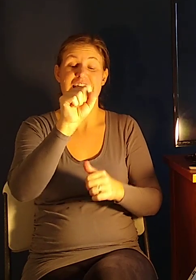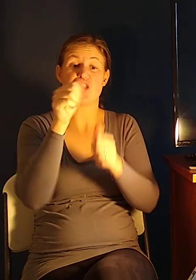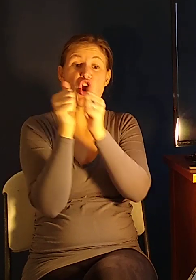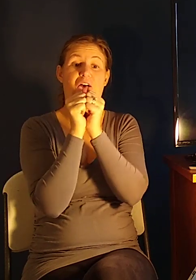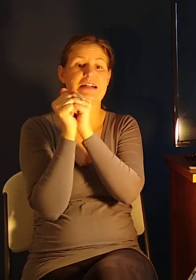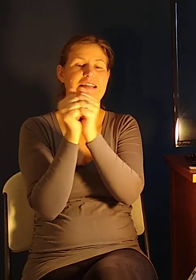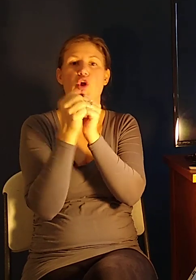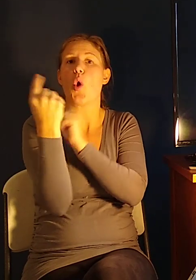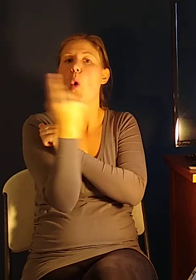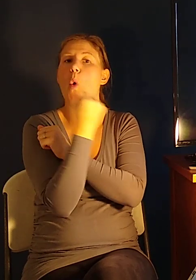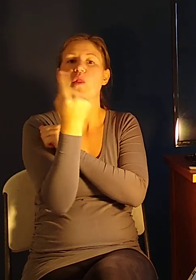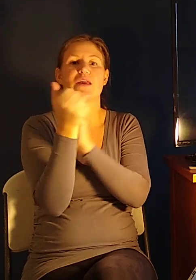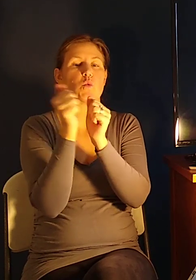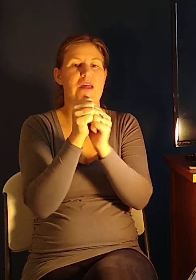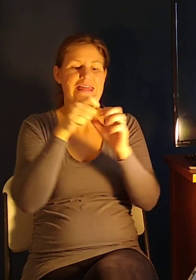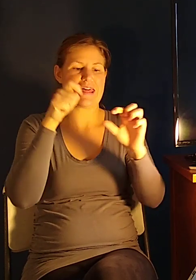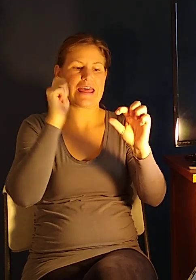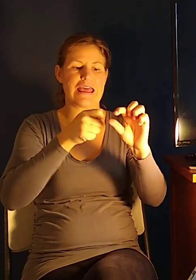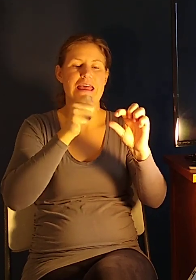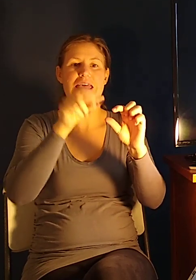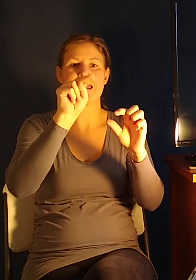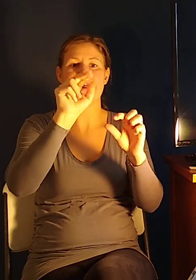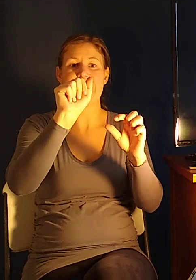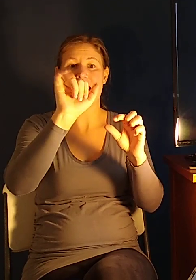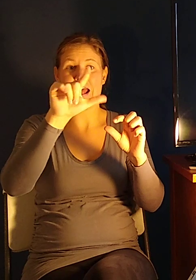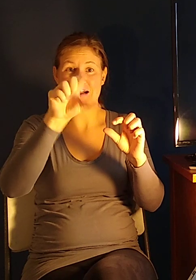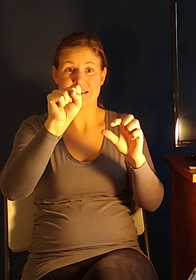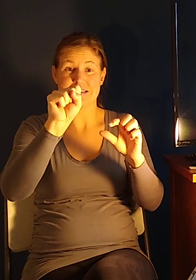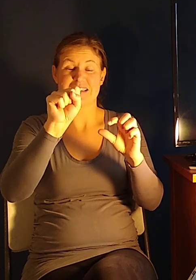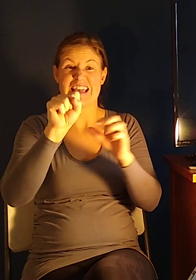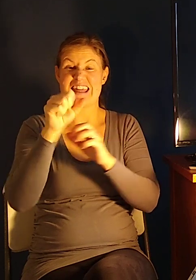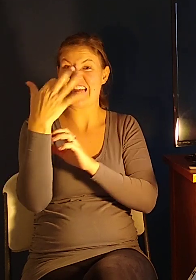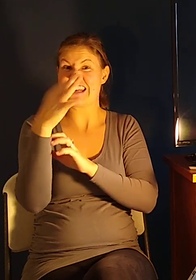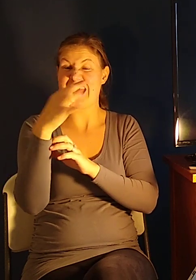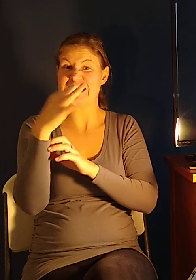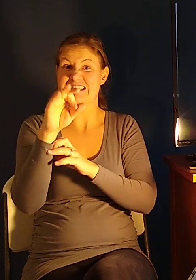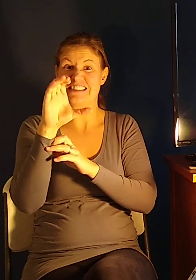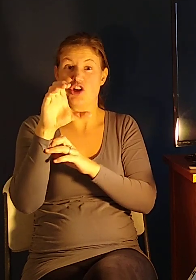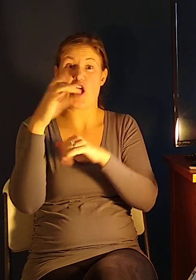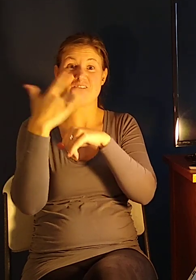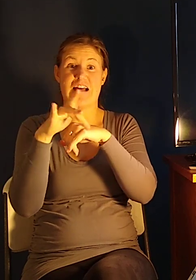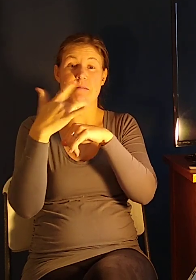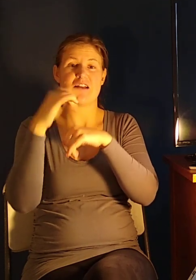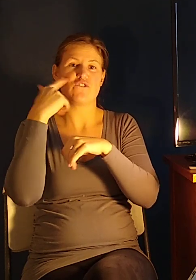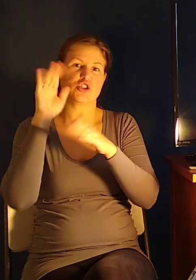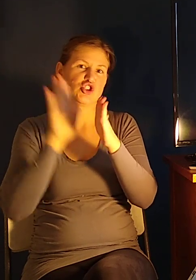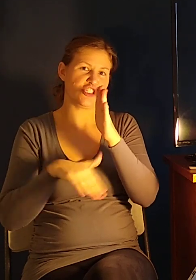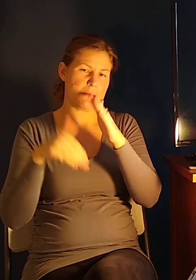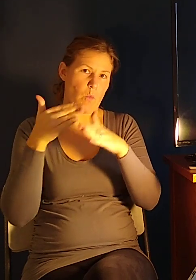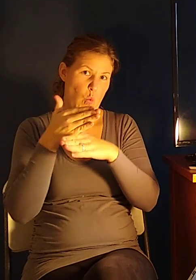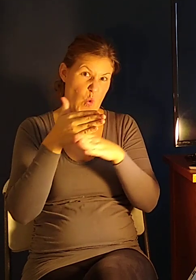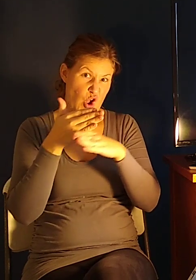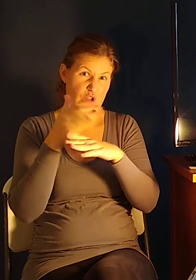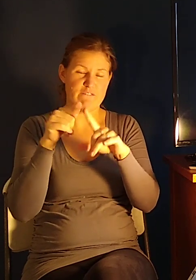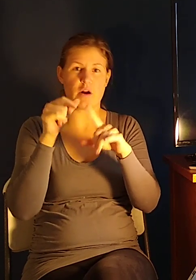with nails. In the 19th century, the availability of cheap wood from the logging